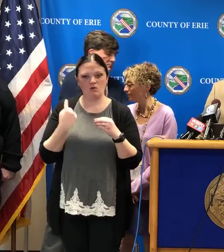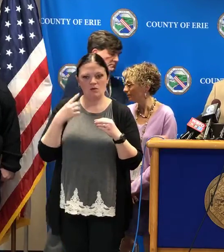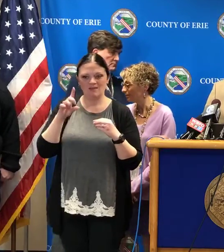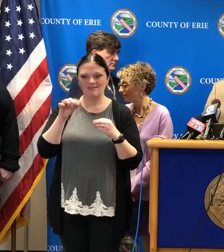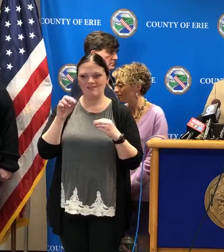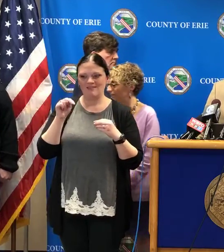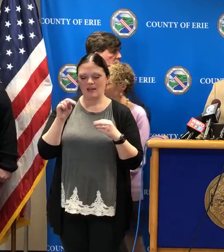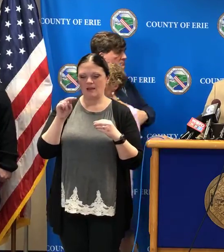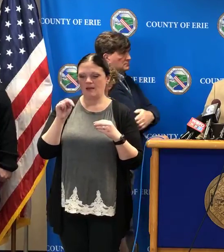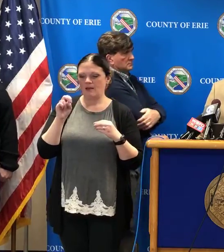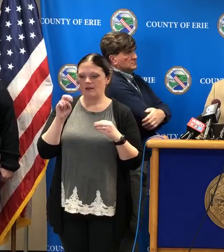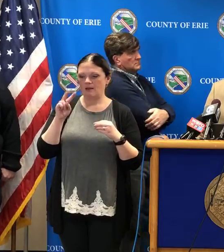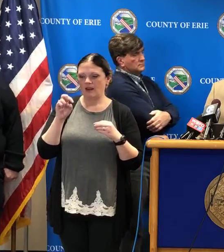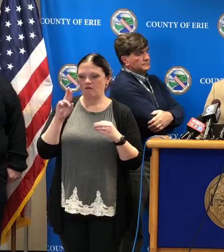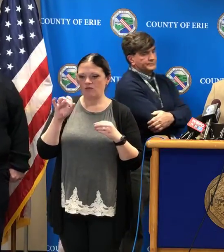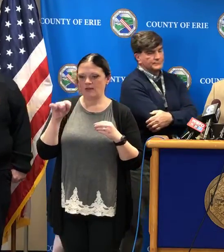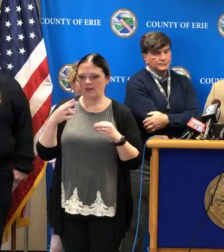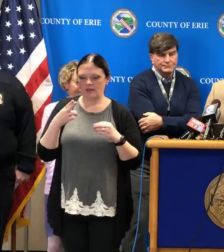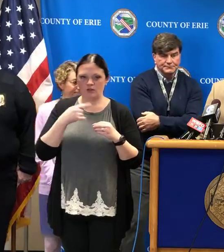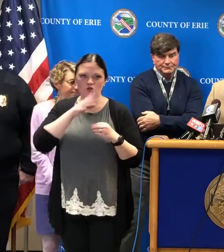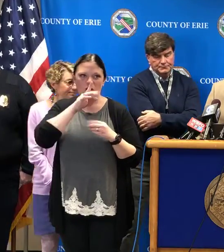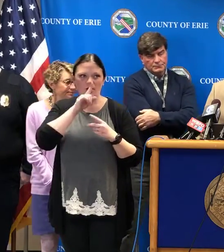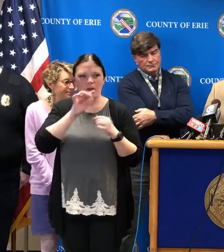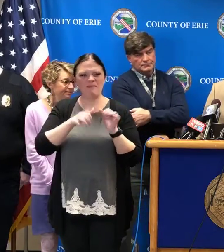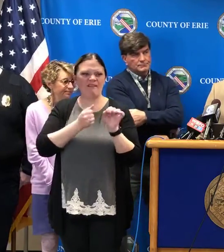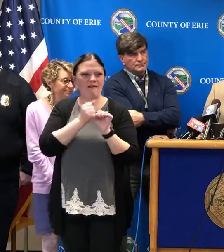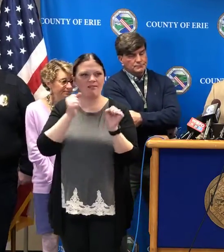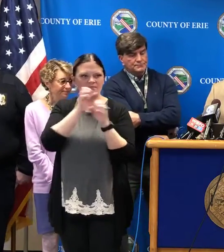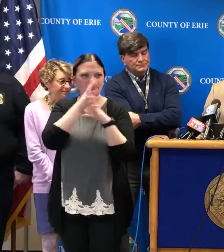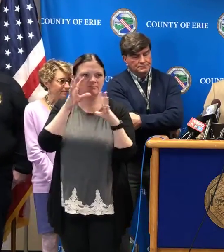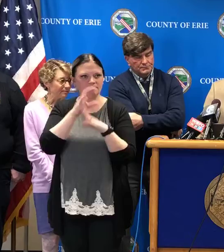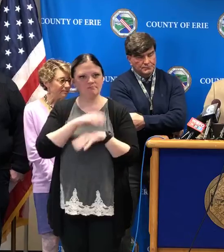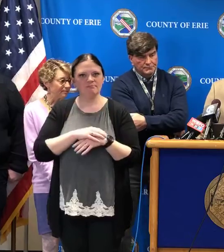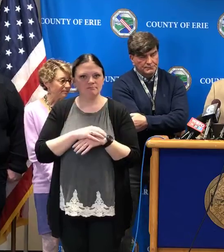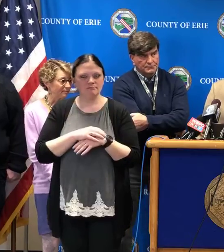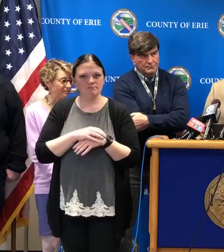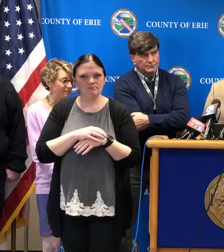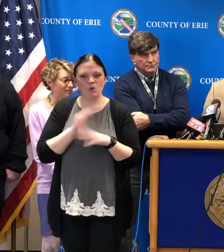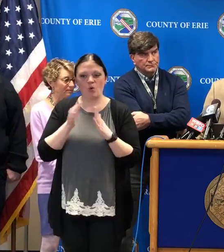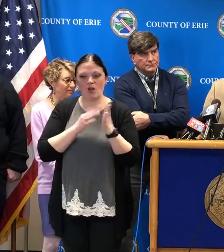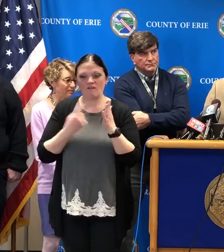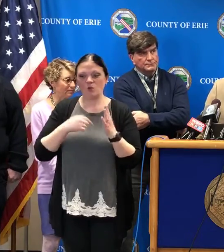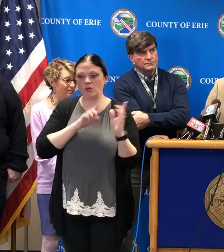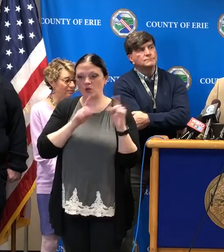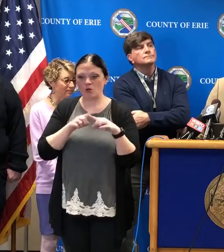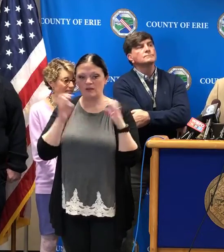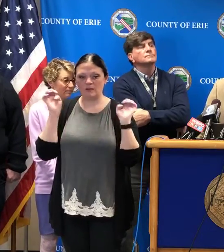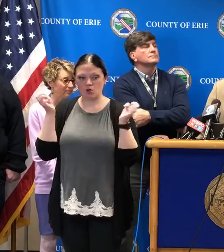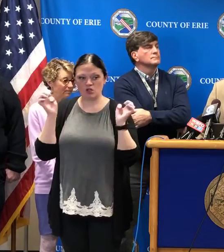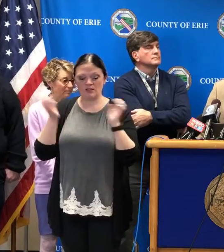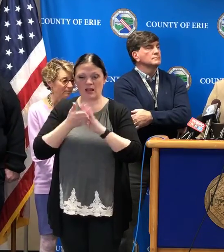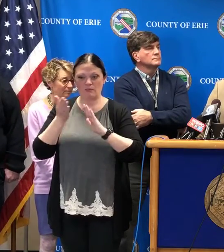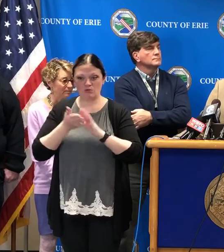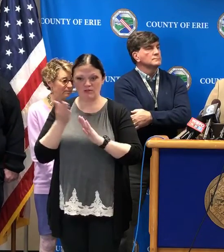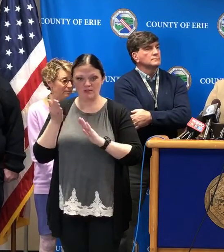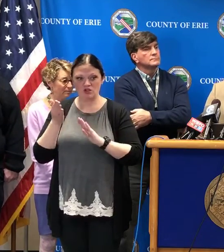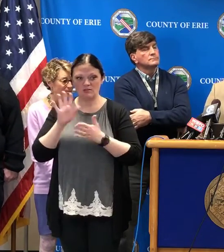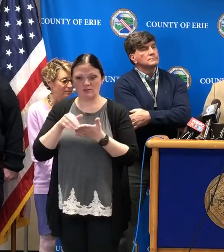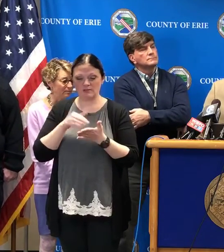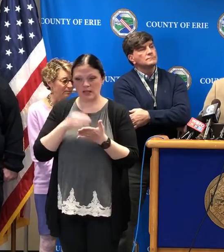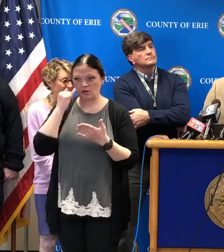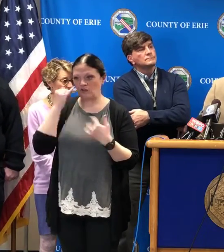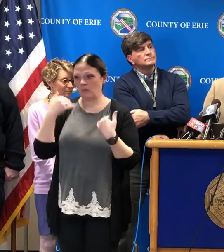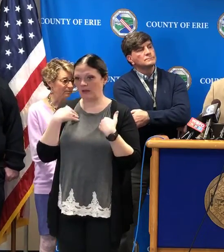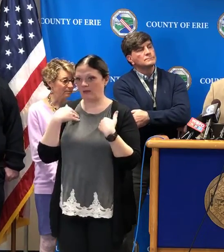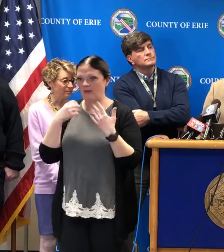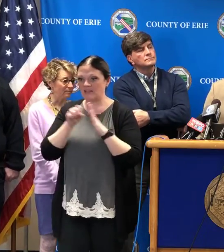with behind the scenes. As you know, we often are at the Emergency Operations Center if we have a state of emergency. Well, we are